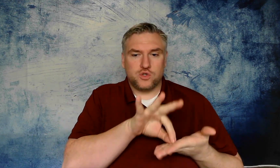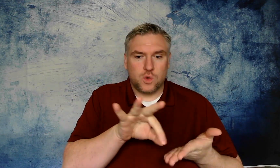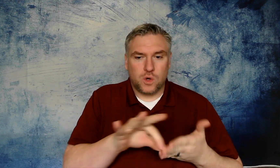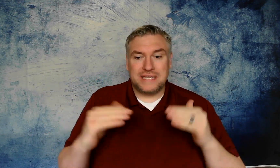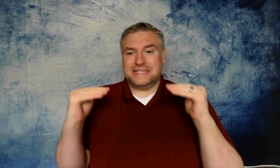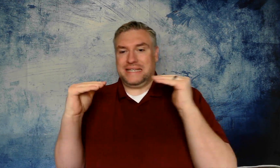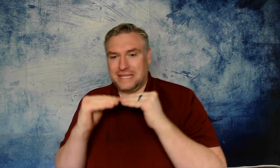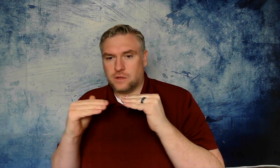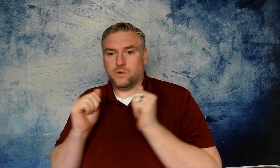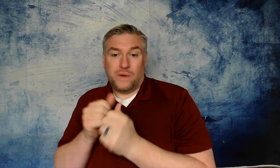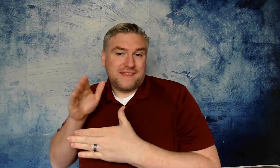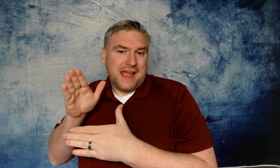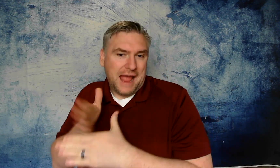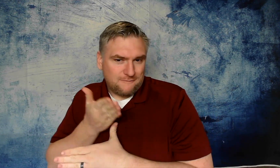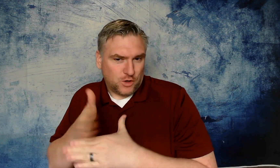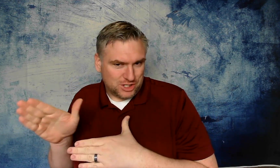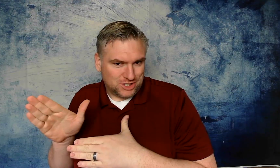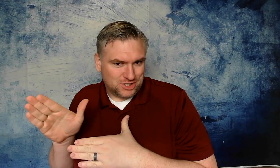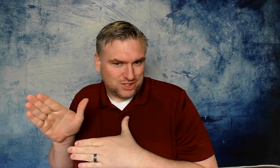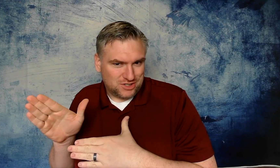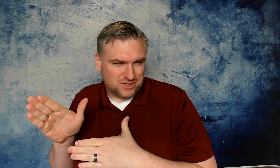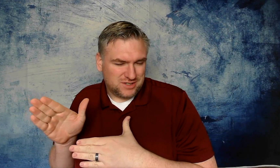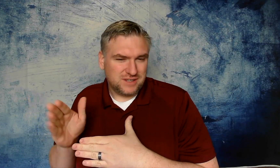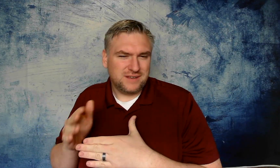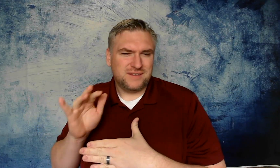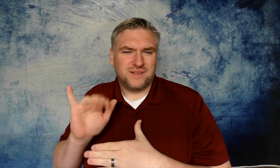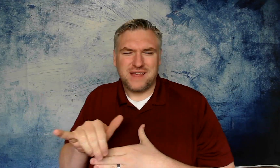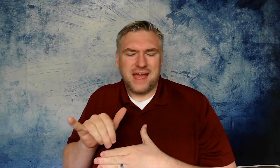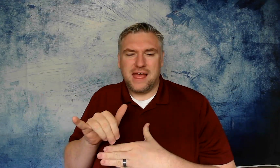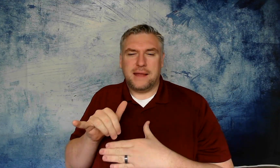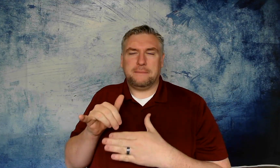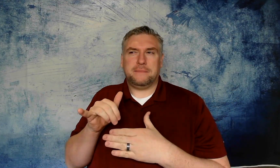It means their score is equal with the average.